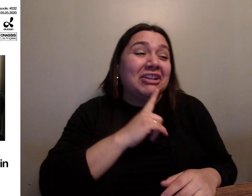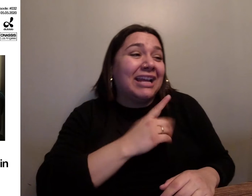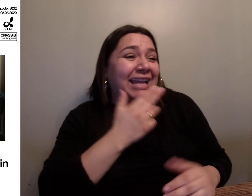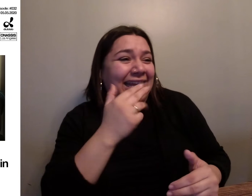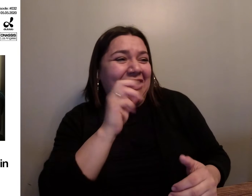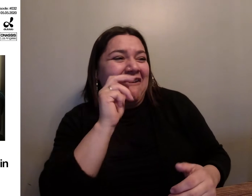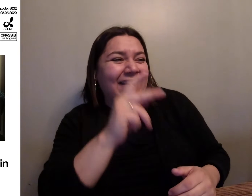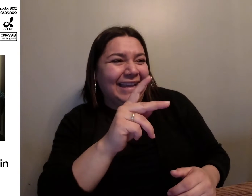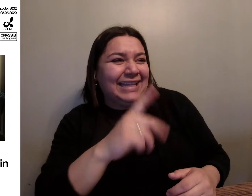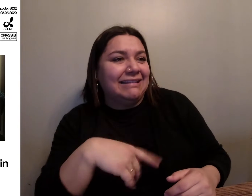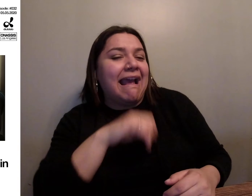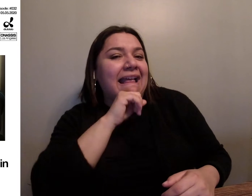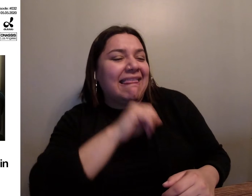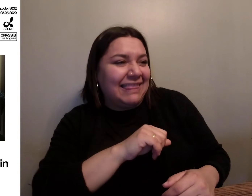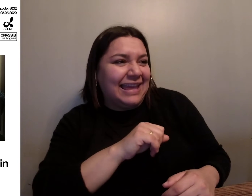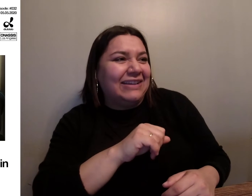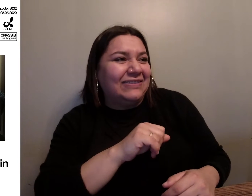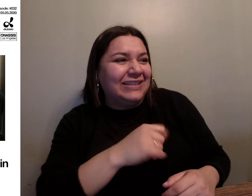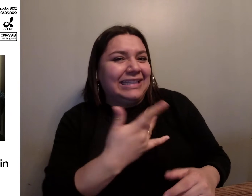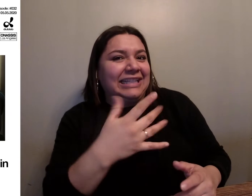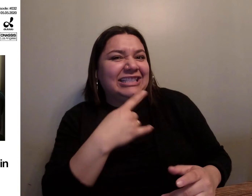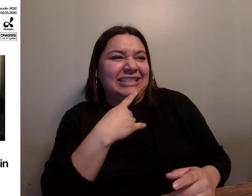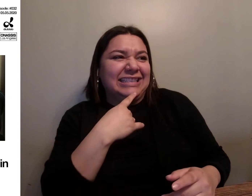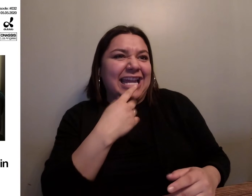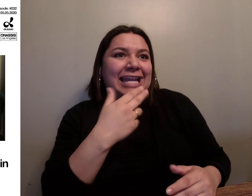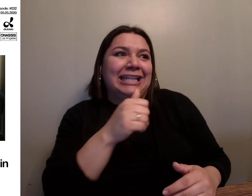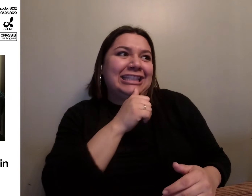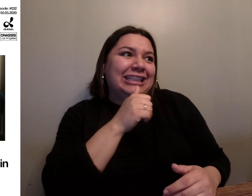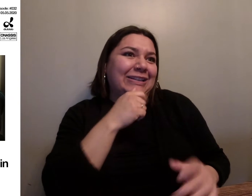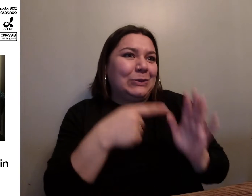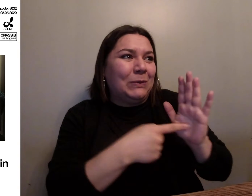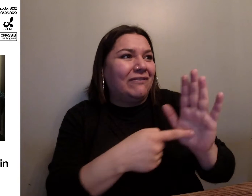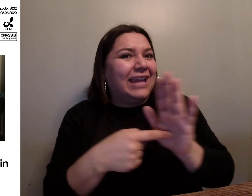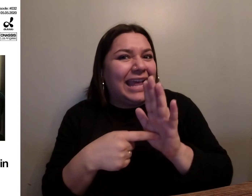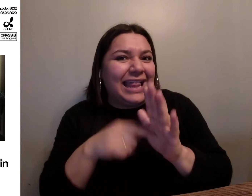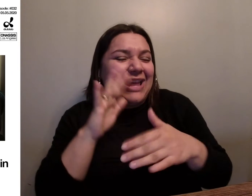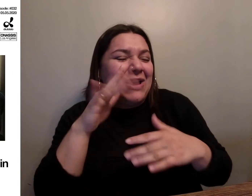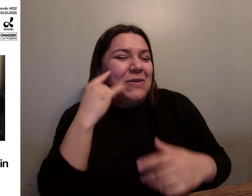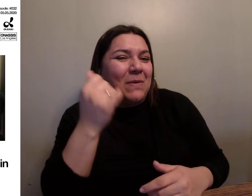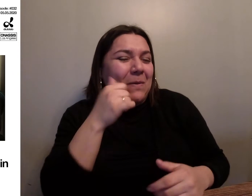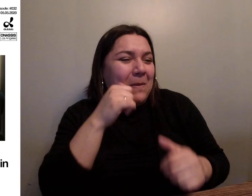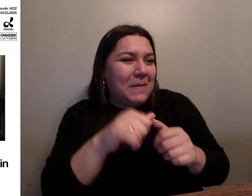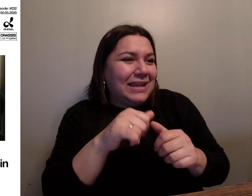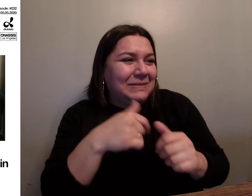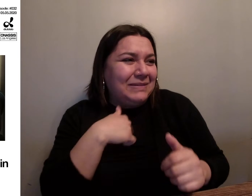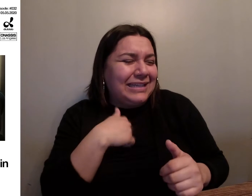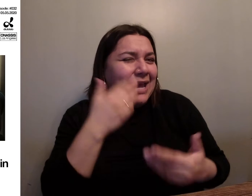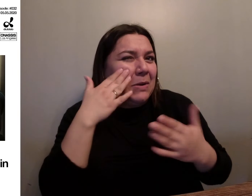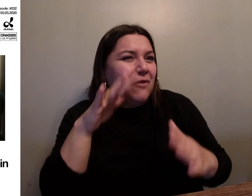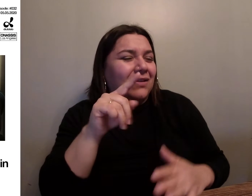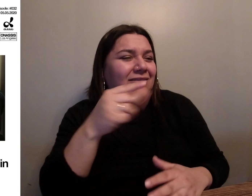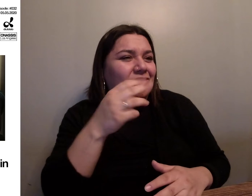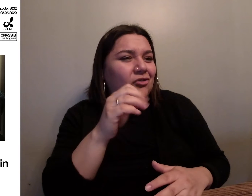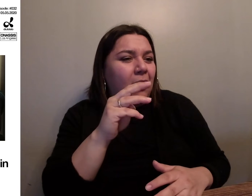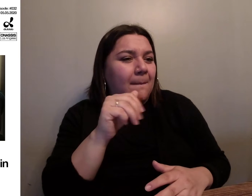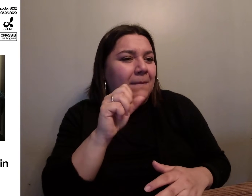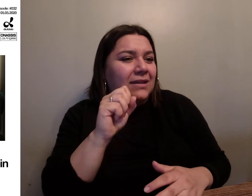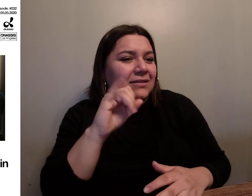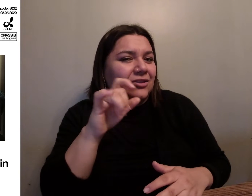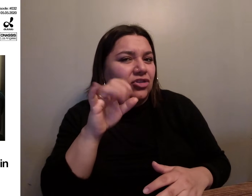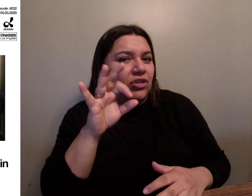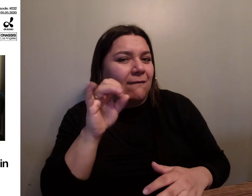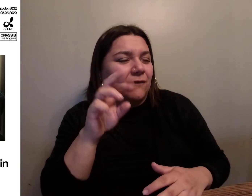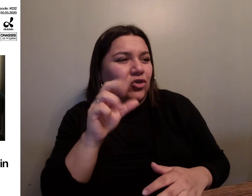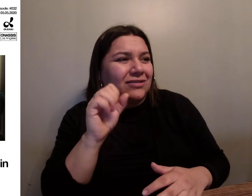always reminds me, I don't know if it's Thomas Jefferson or one of the presidents said that for two people to keep a secret, one has